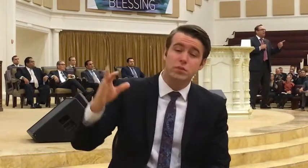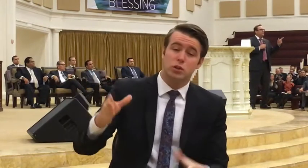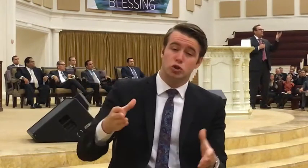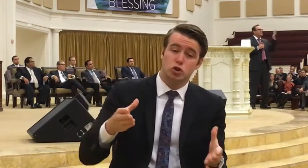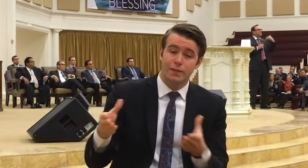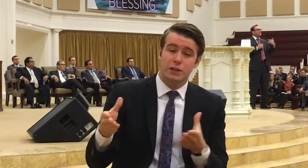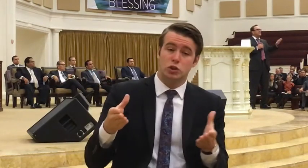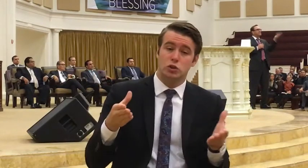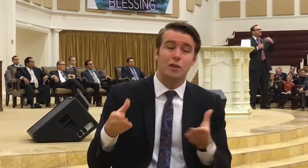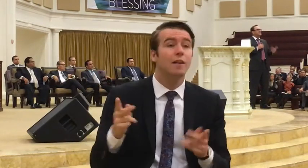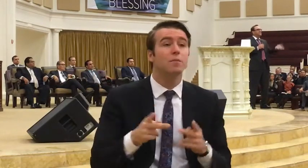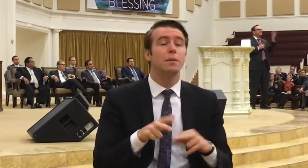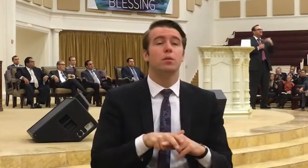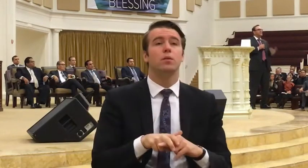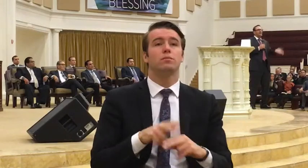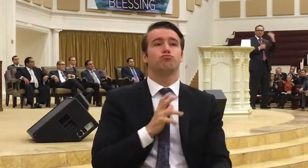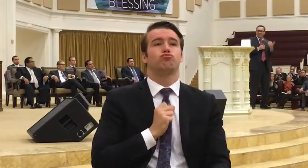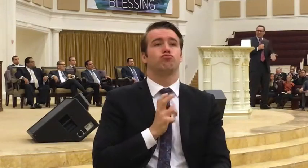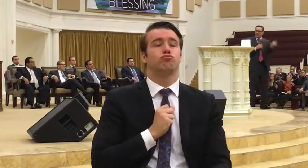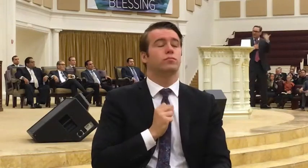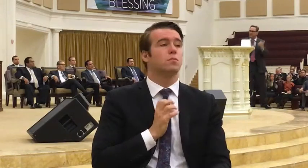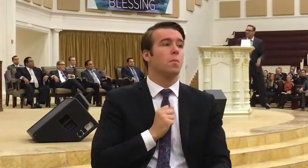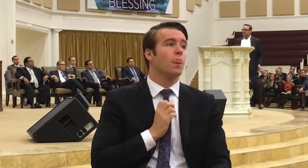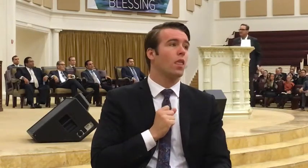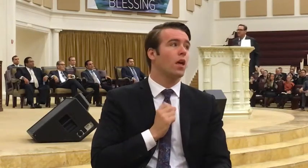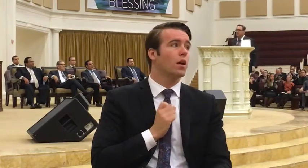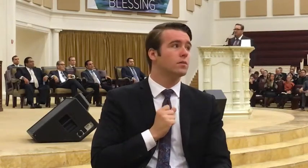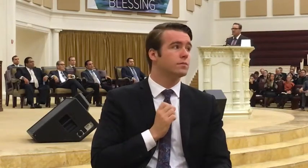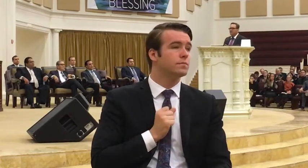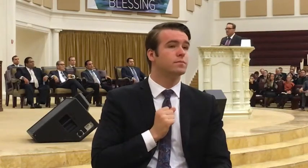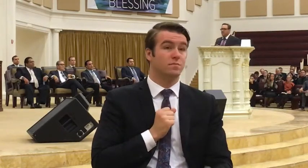and all they do is ingest, ingest, ingest, ingest, ingest.